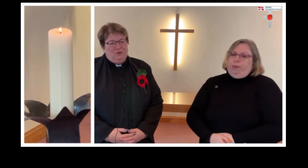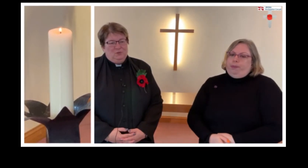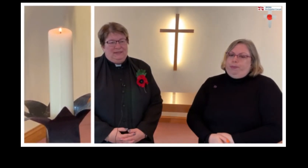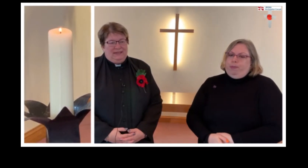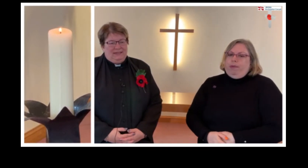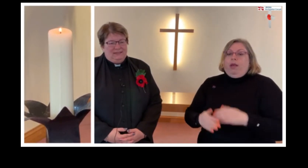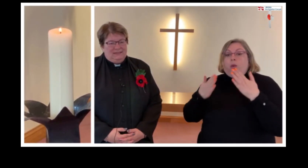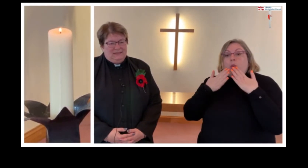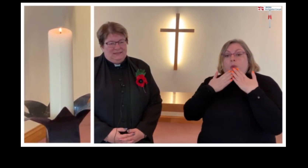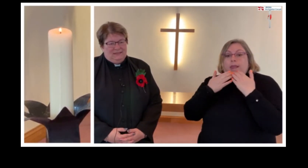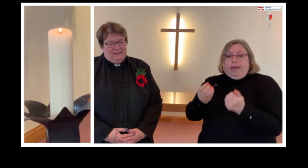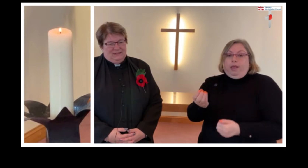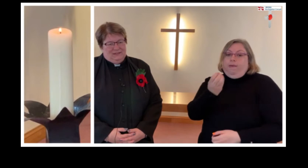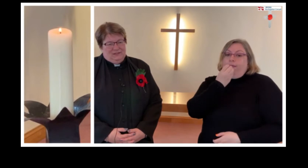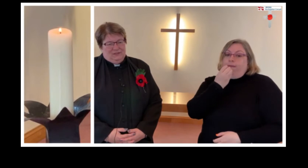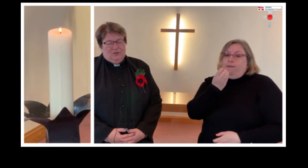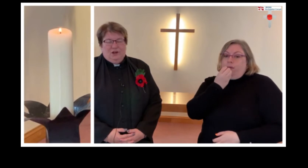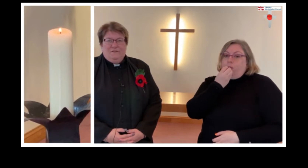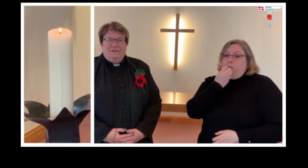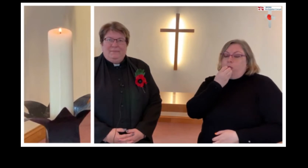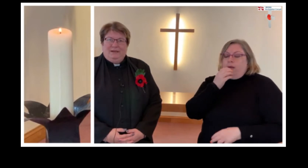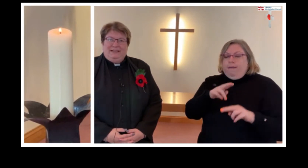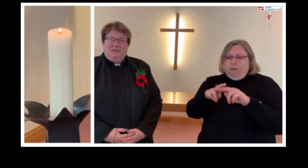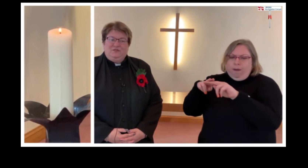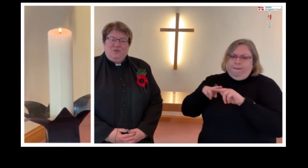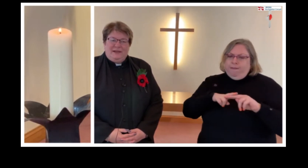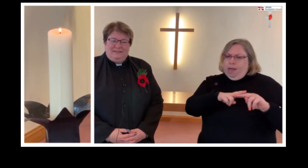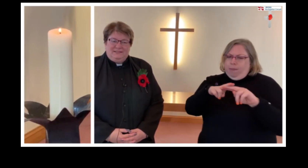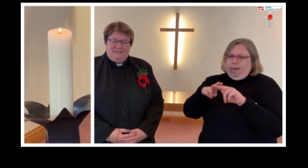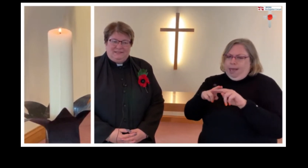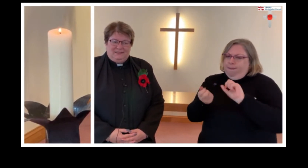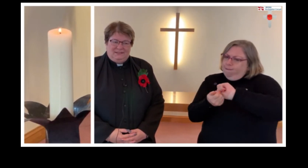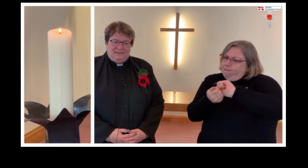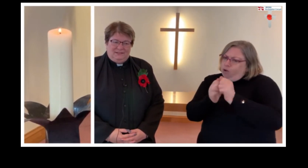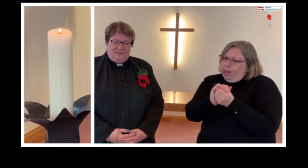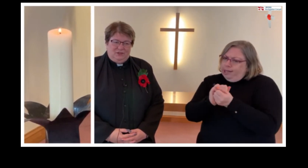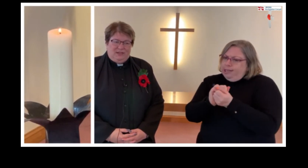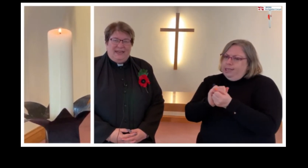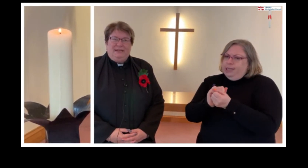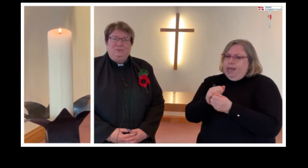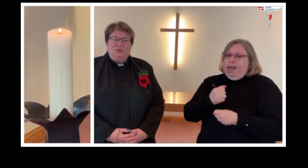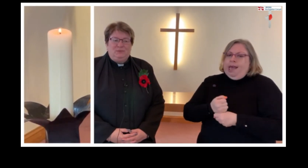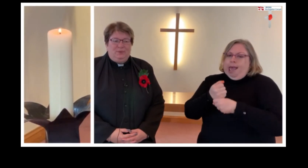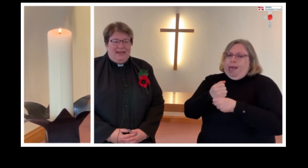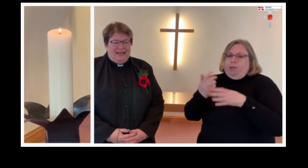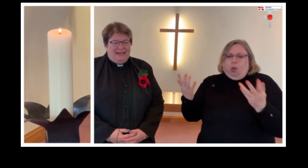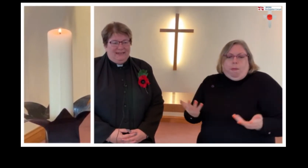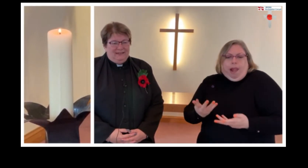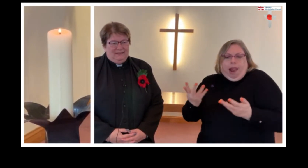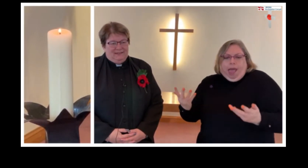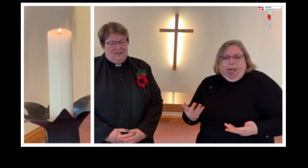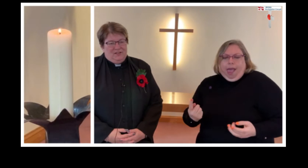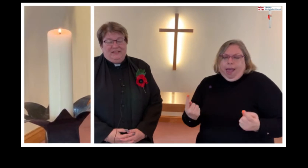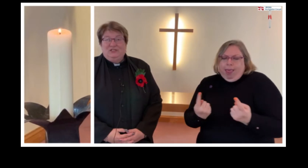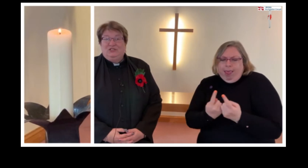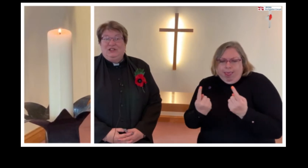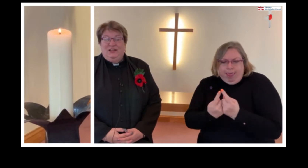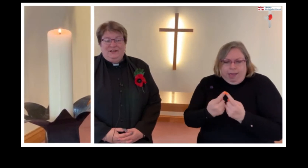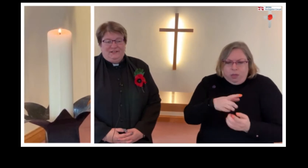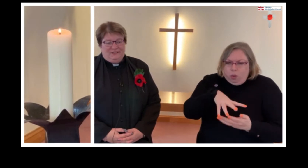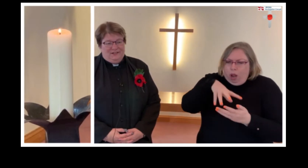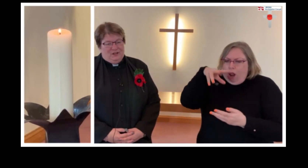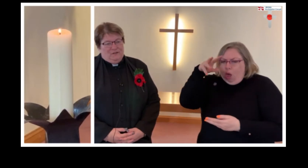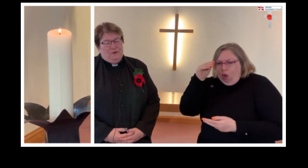the food we eat, for our family and friends, for games to play, things